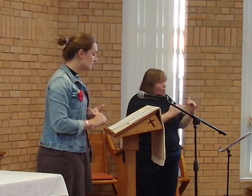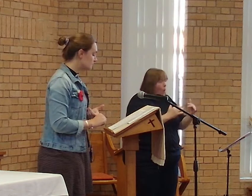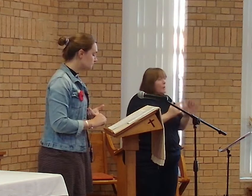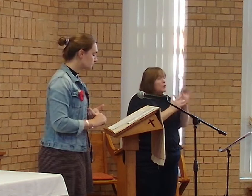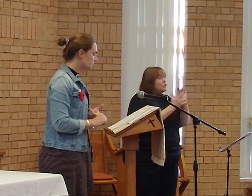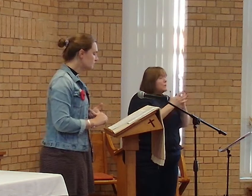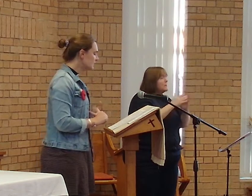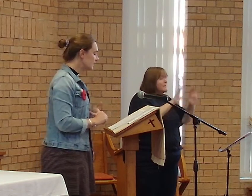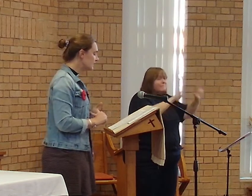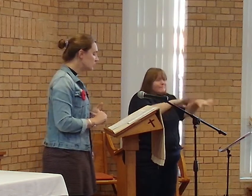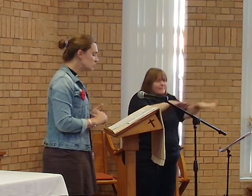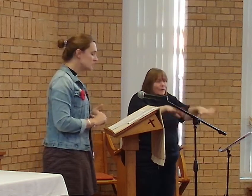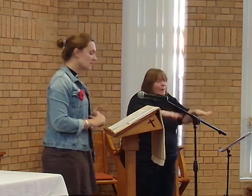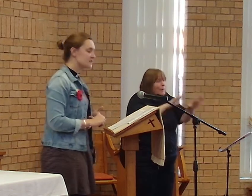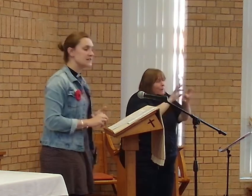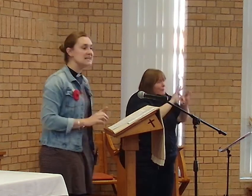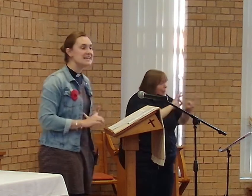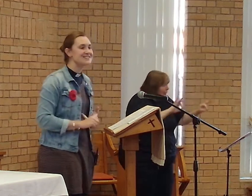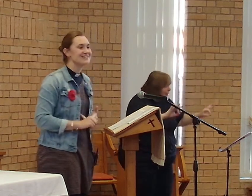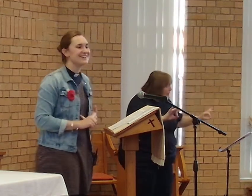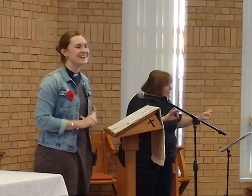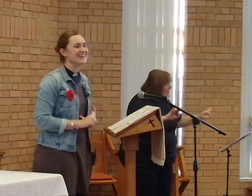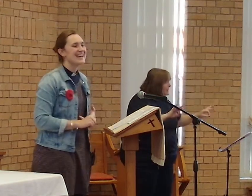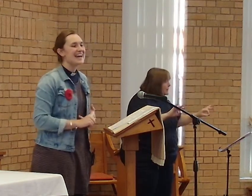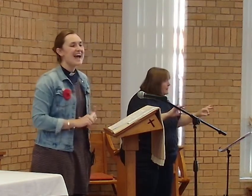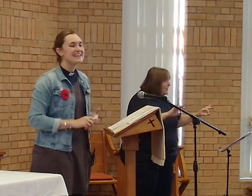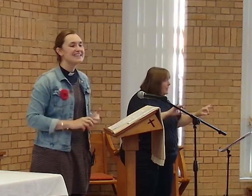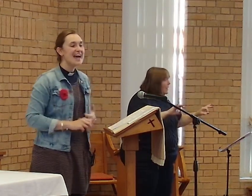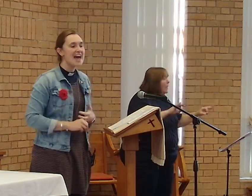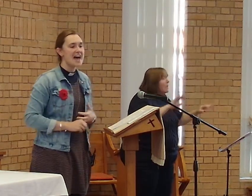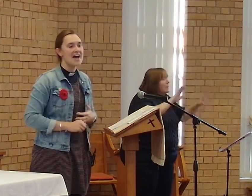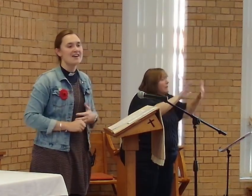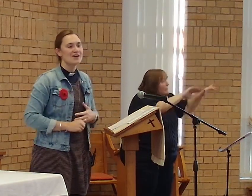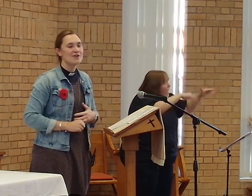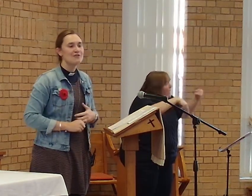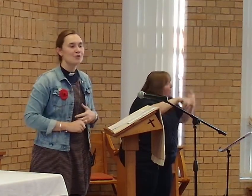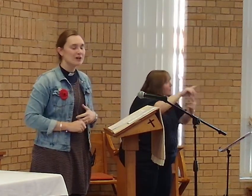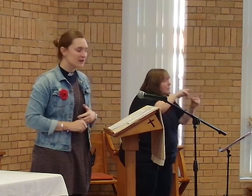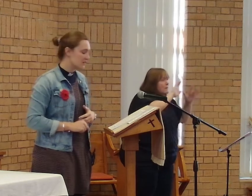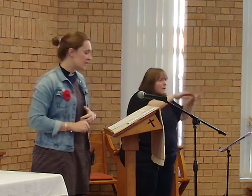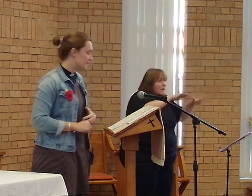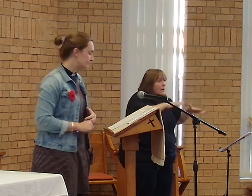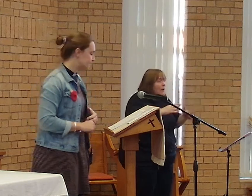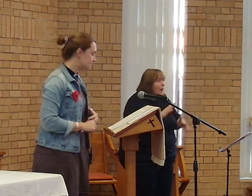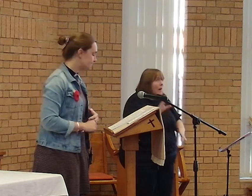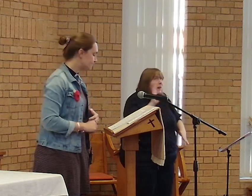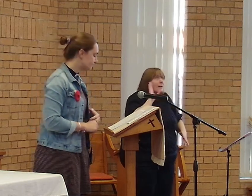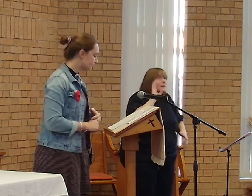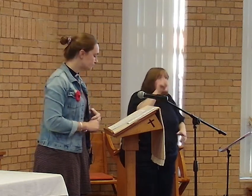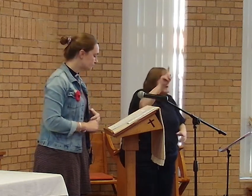peace. He calls us to listen and care for one another.